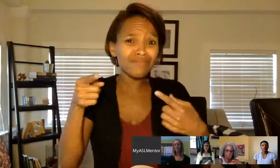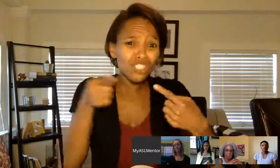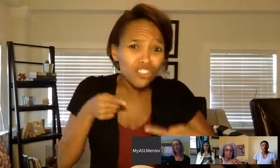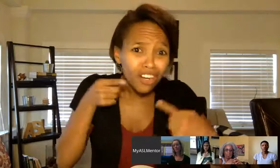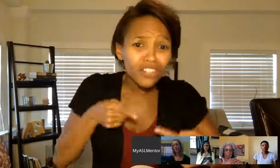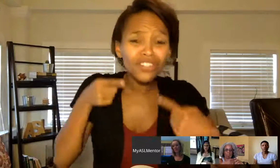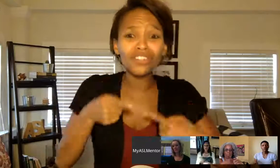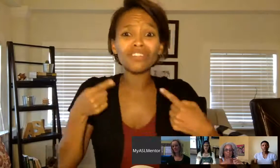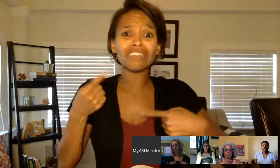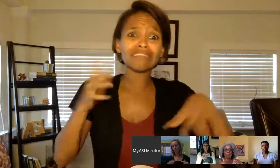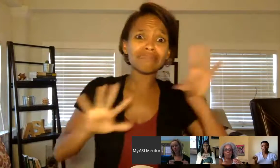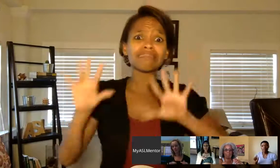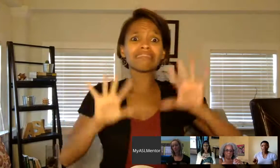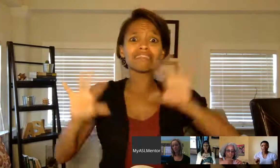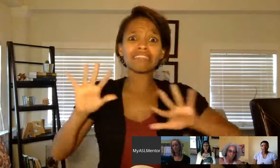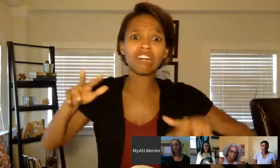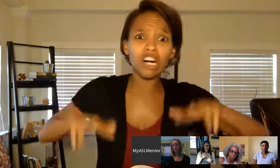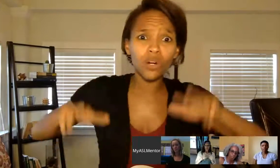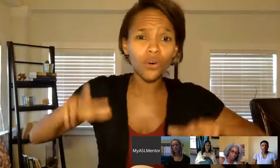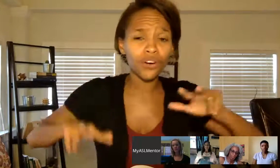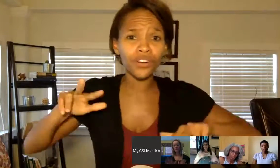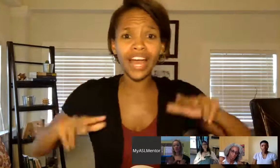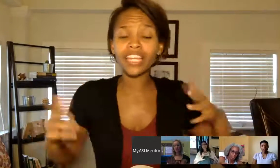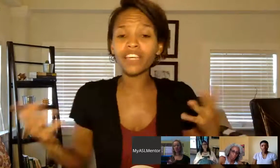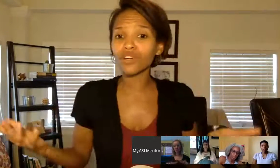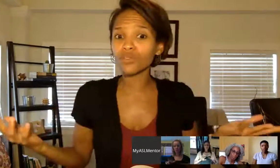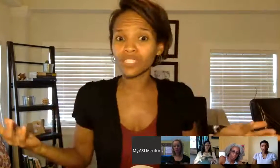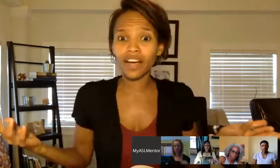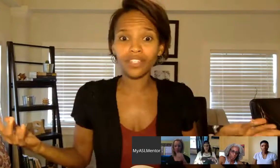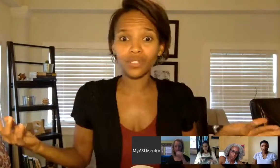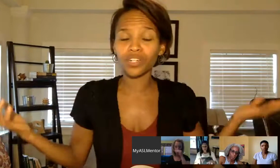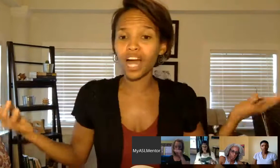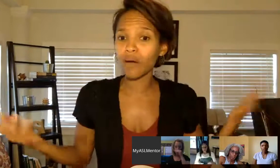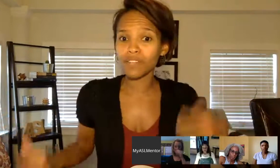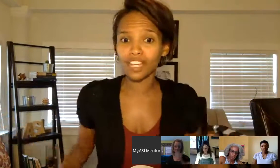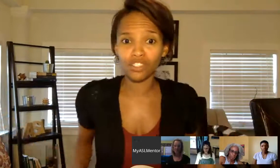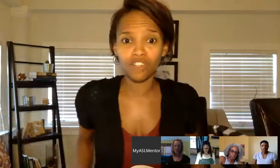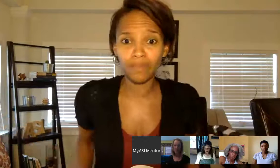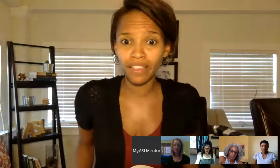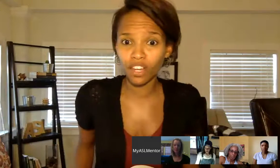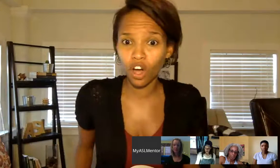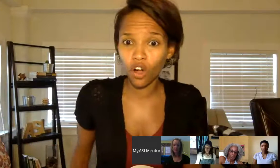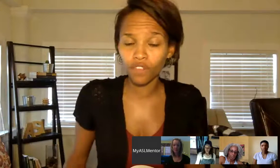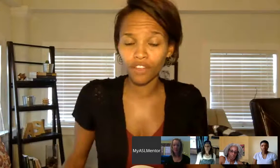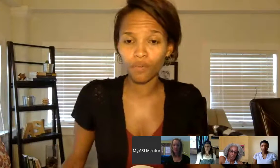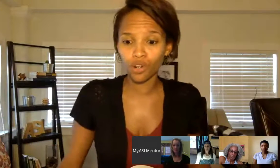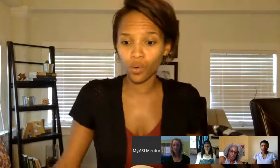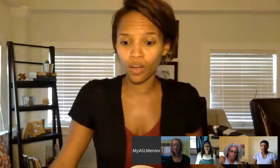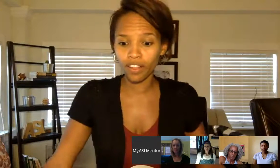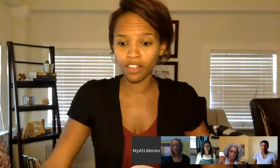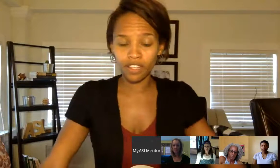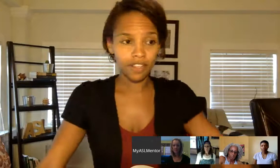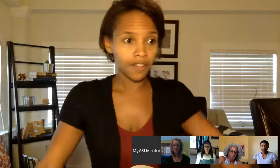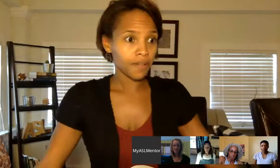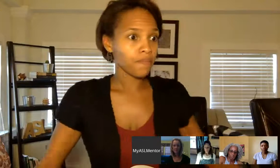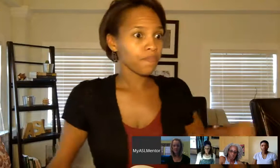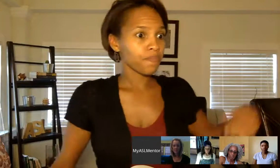they struggle, awkward. Any of those signs or a combination of them, I think all of them work